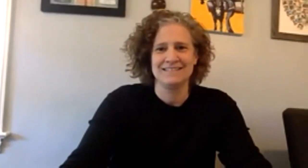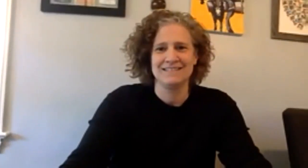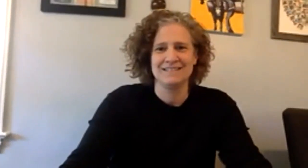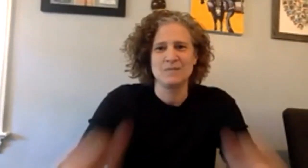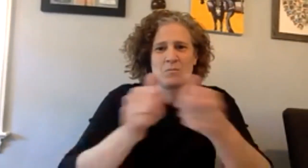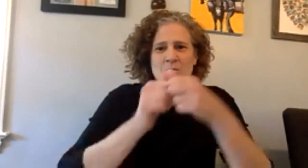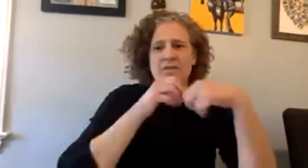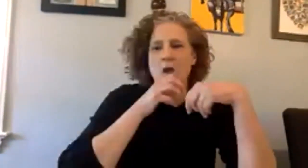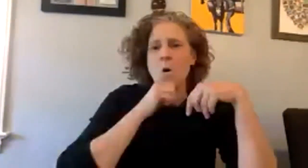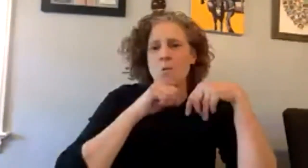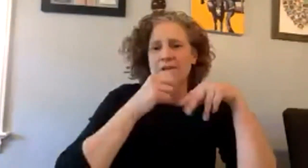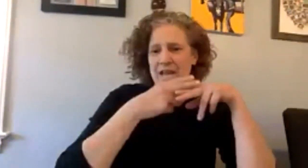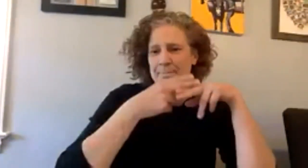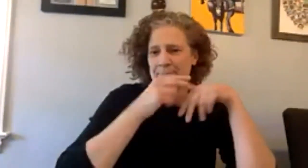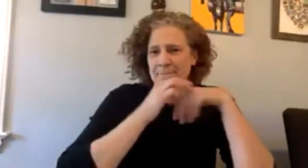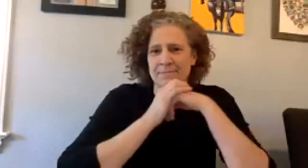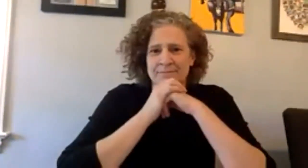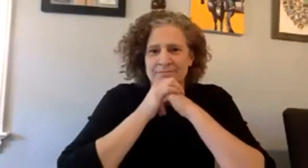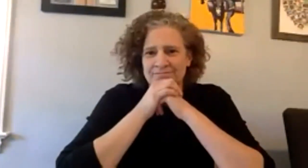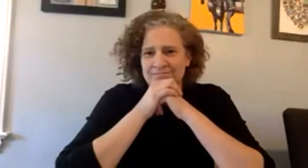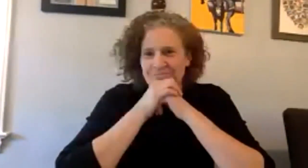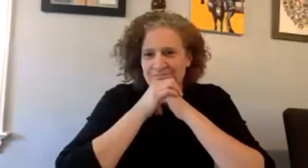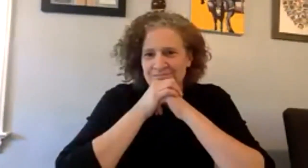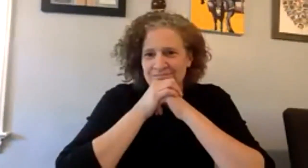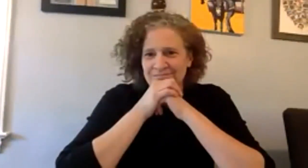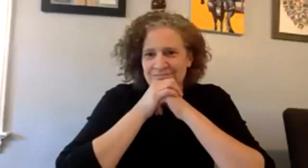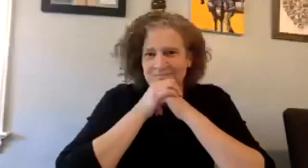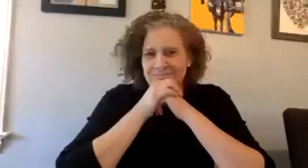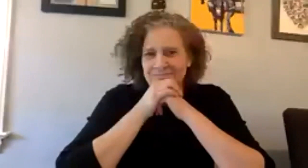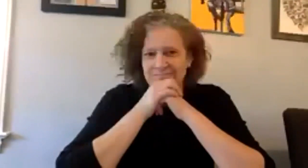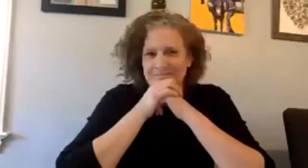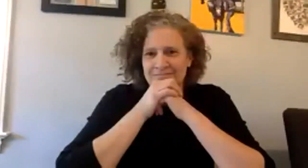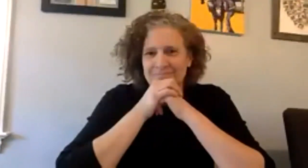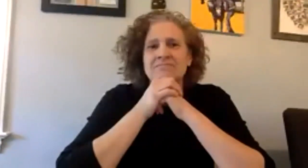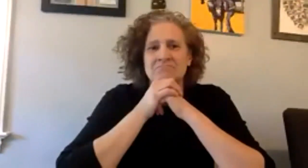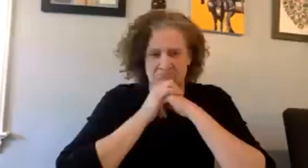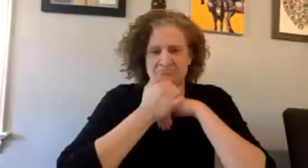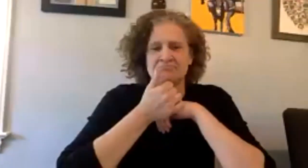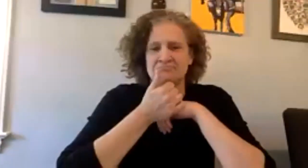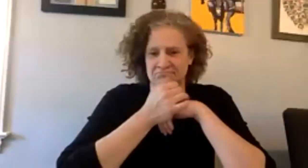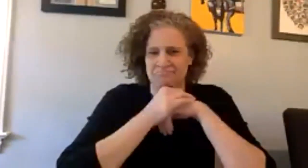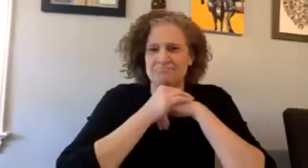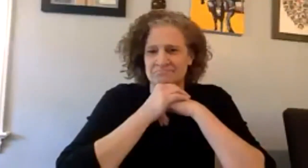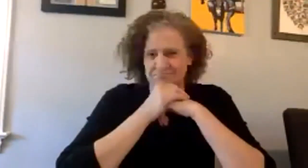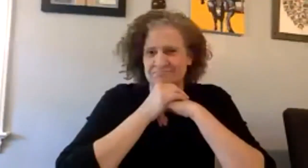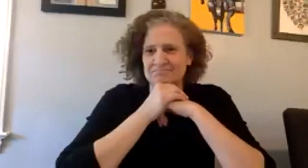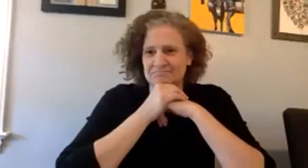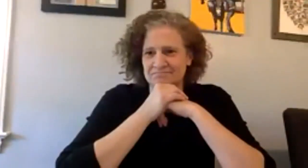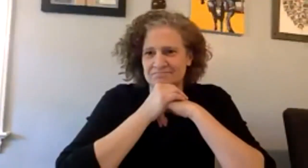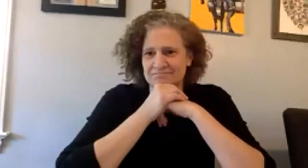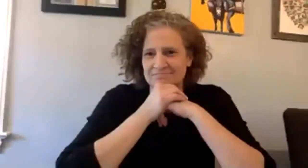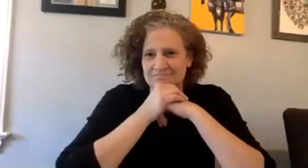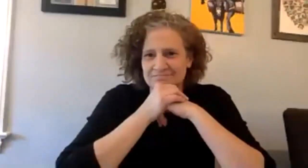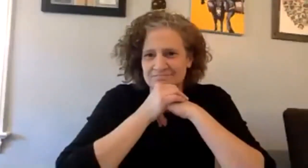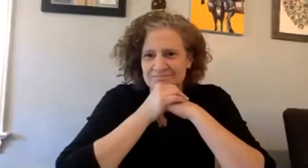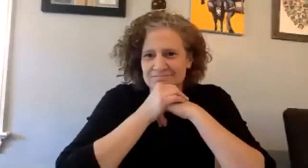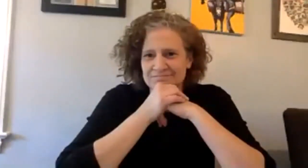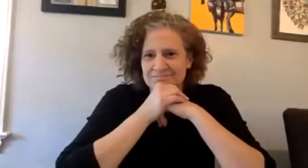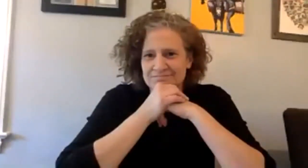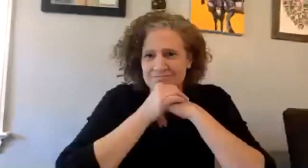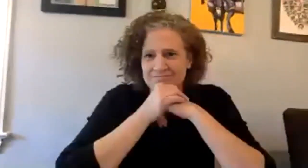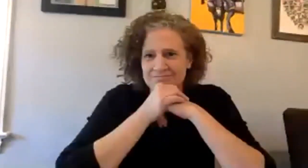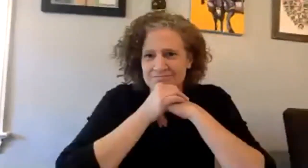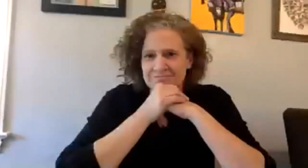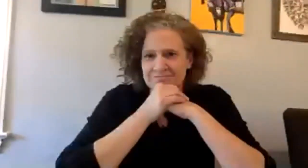of her video, you should get 3 little dots. Okay, what if you're on an iPad? Oh, if you're on an iPad. Yeah, I don't